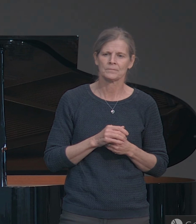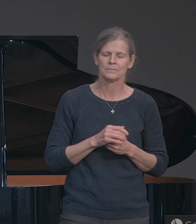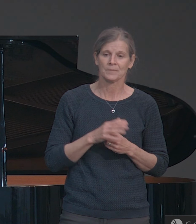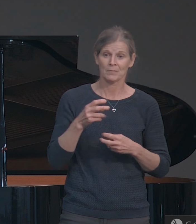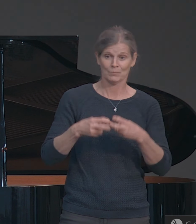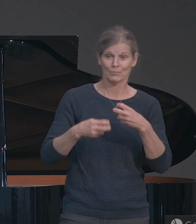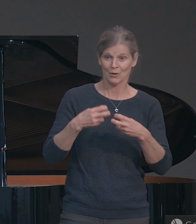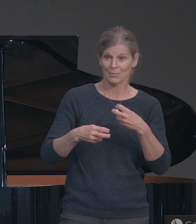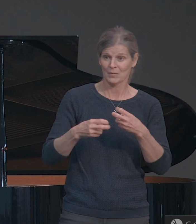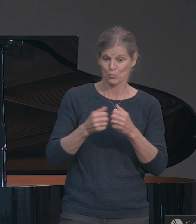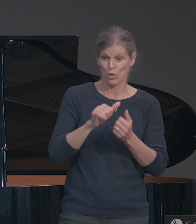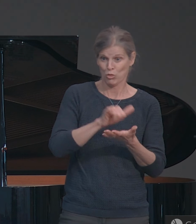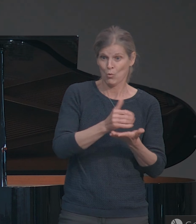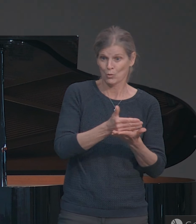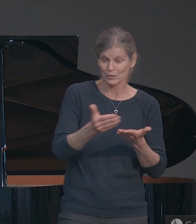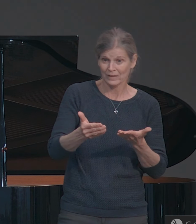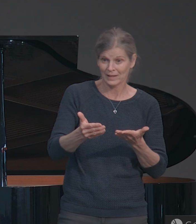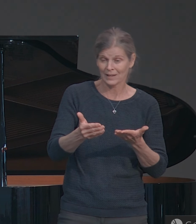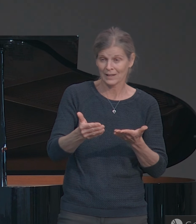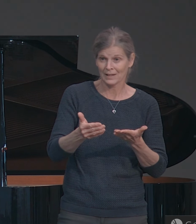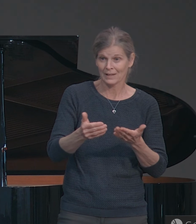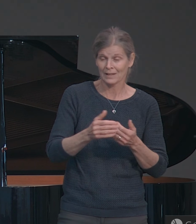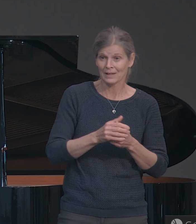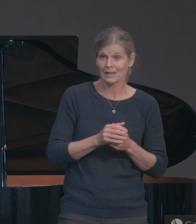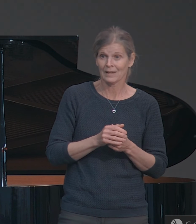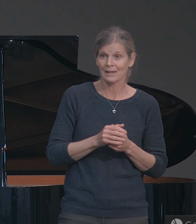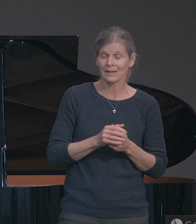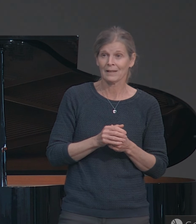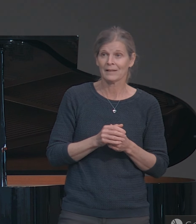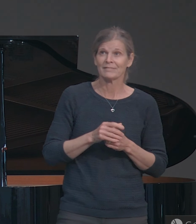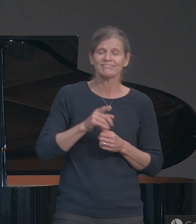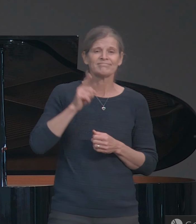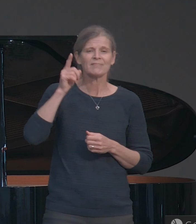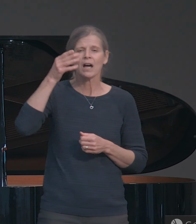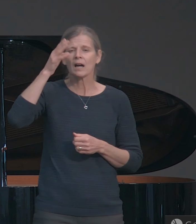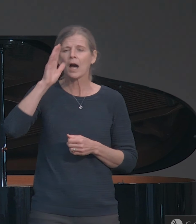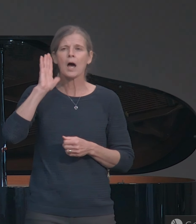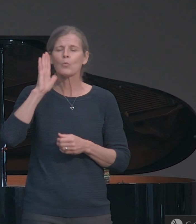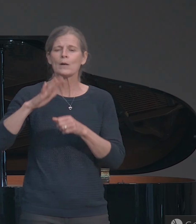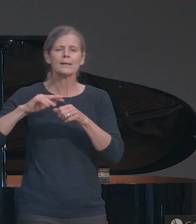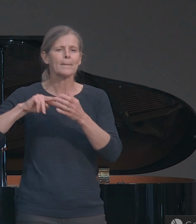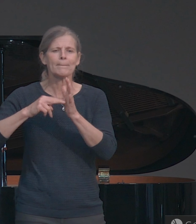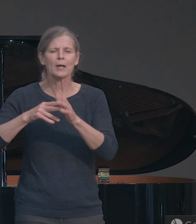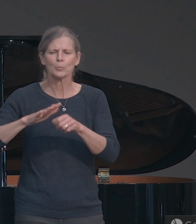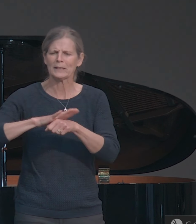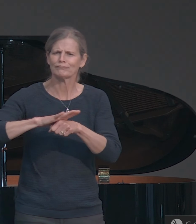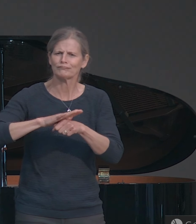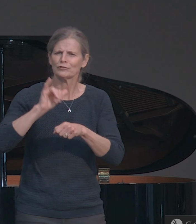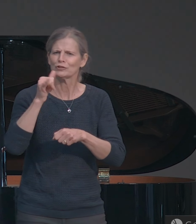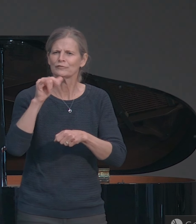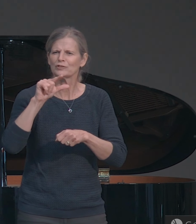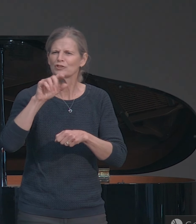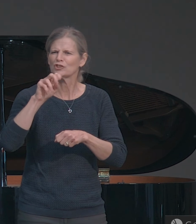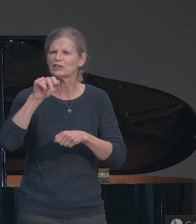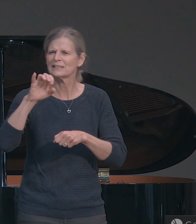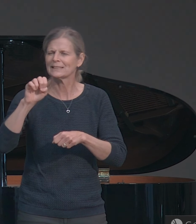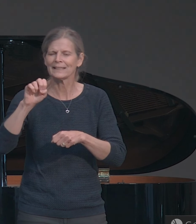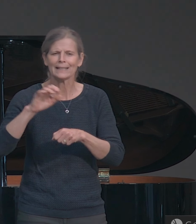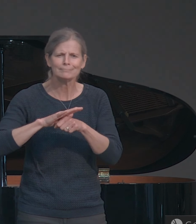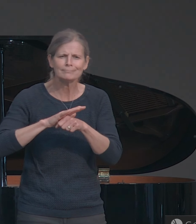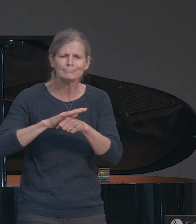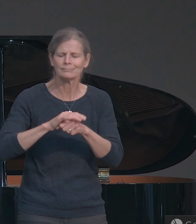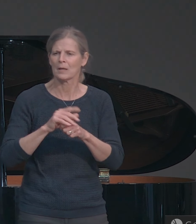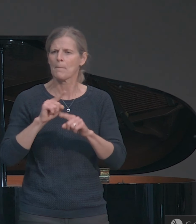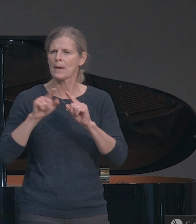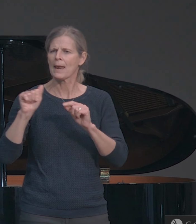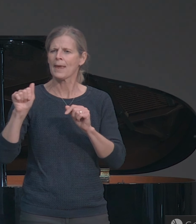Problem is, with all those things that God listed, he was never meant to be a genie. He was always meant to be a faithful